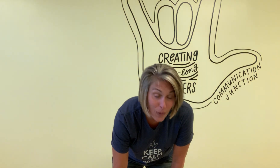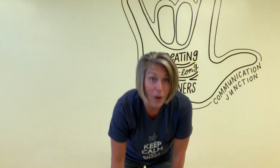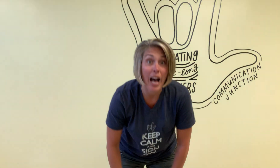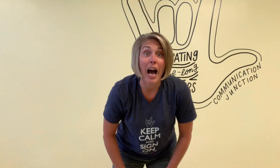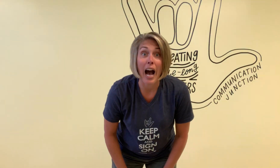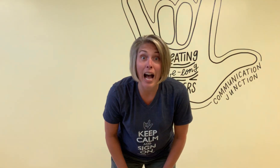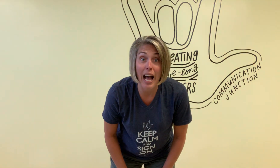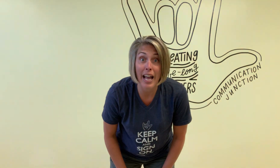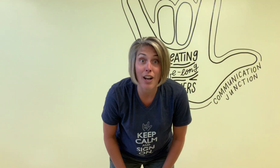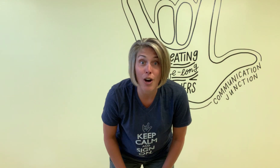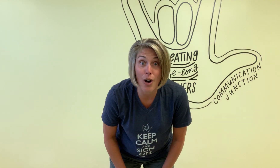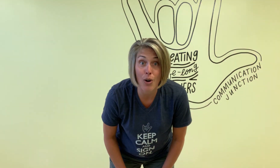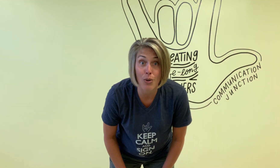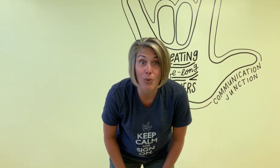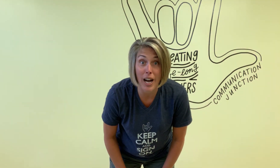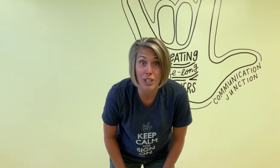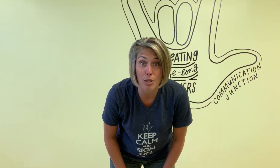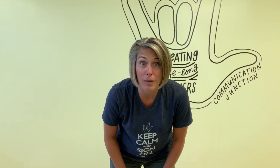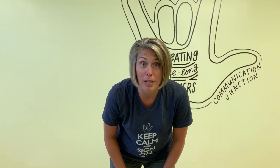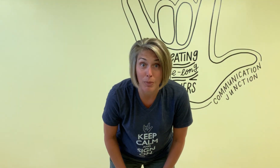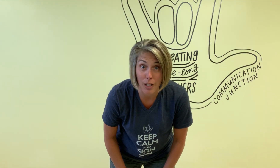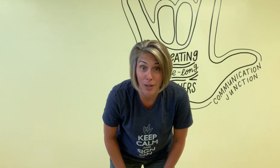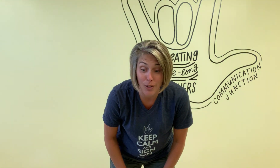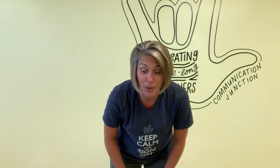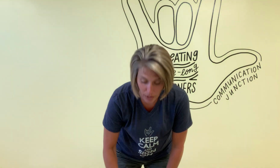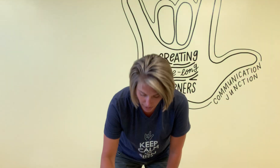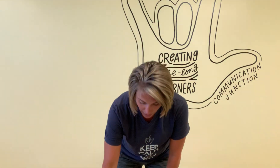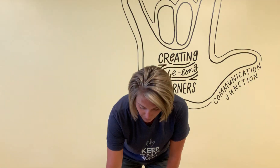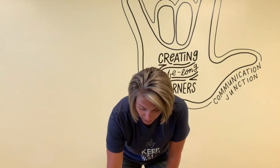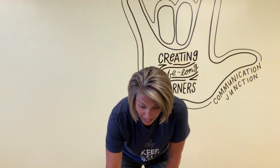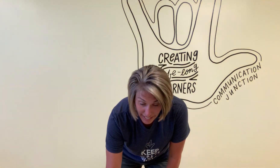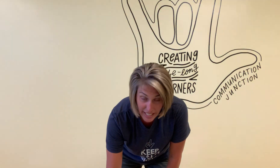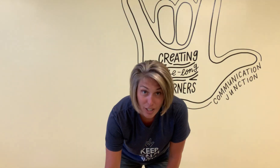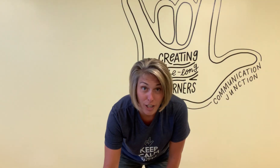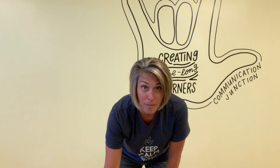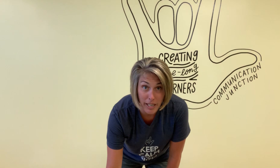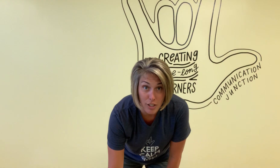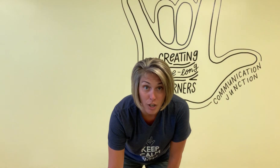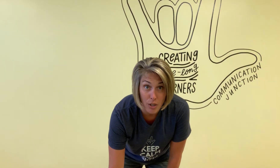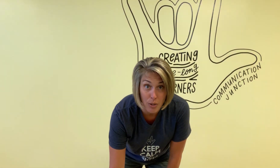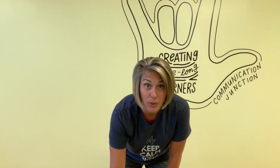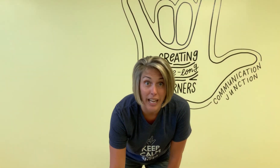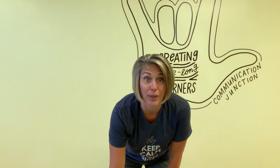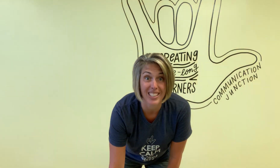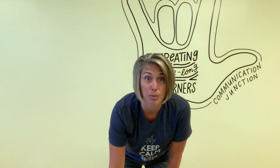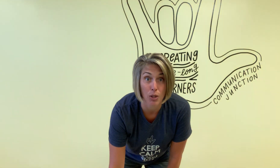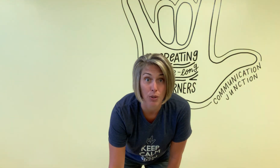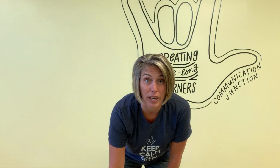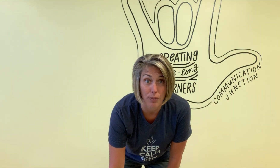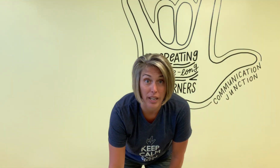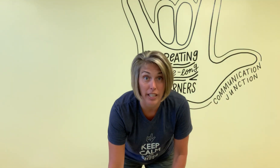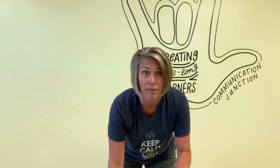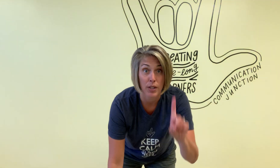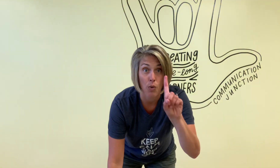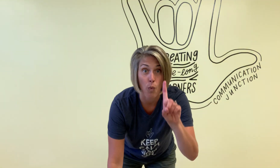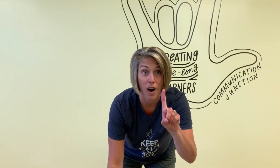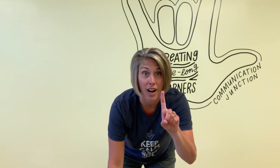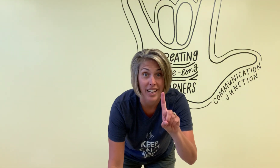toe. Hi ho, watch me blow. A fly is on my toe. Now we have to blow it away. Ready?